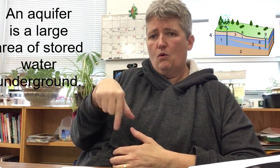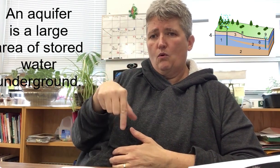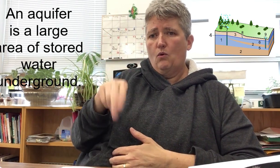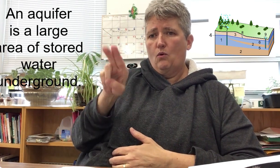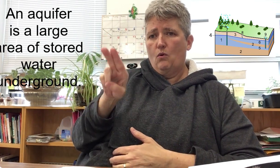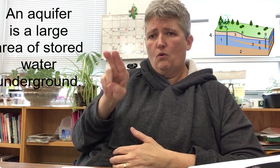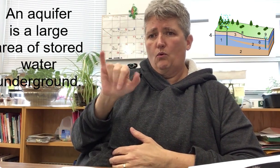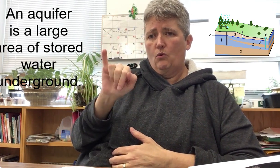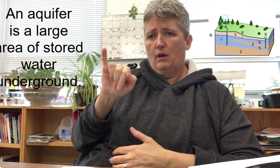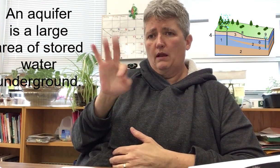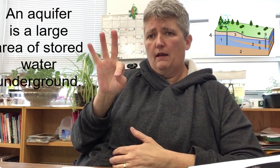Aquifer.